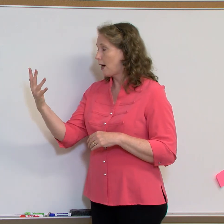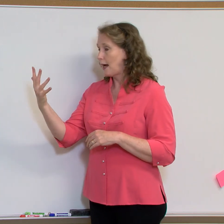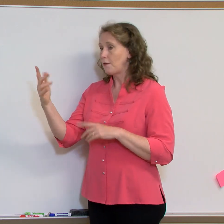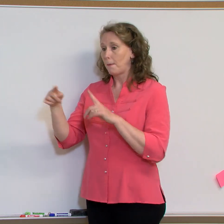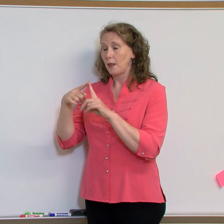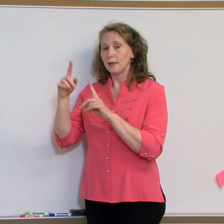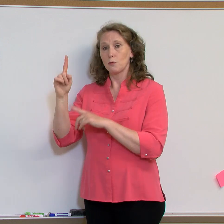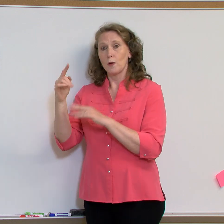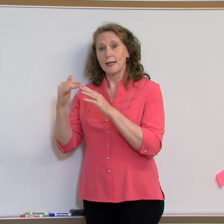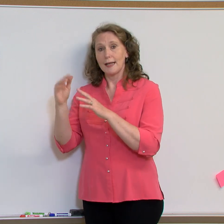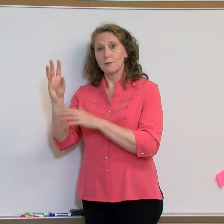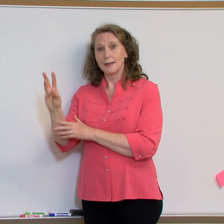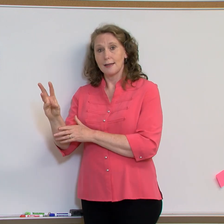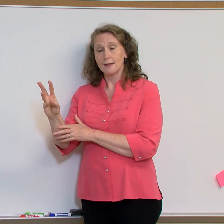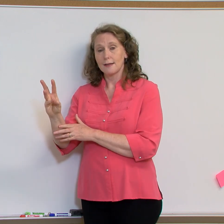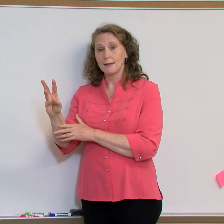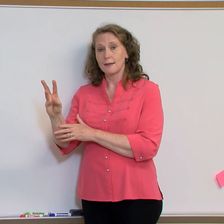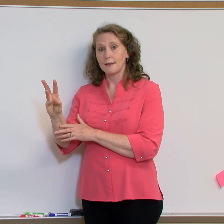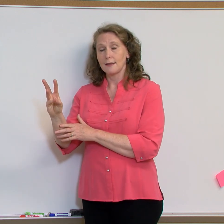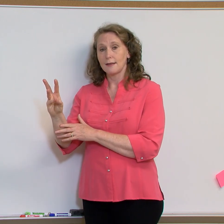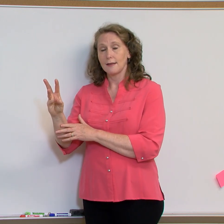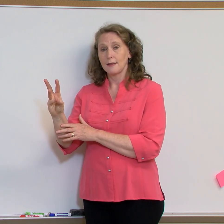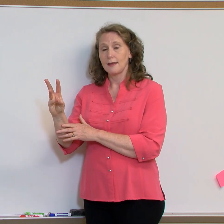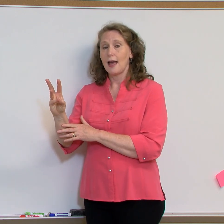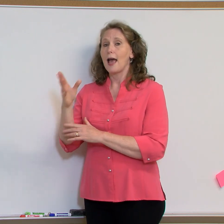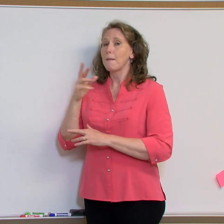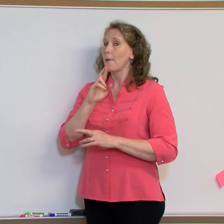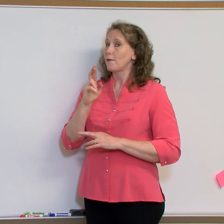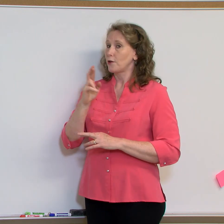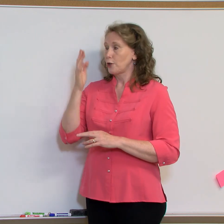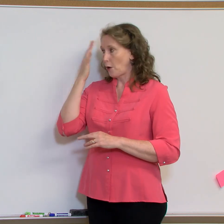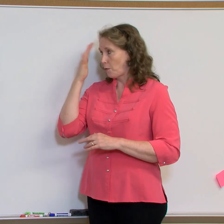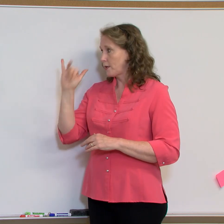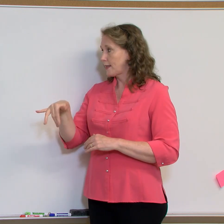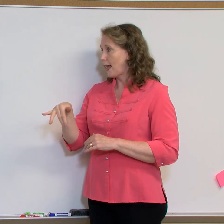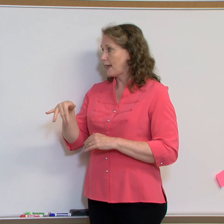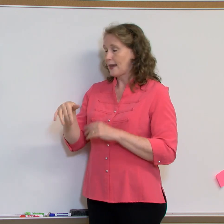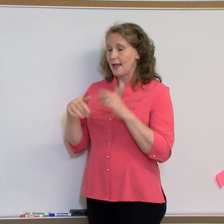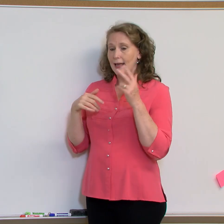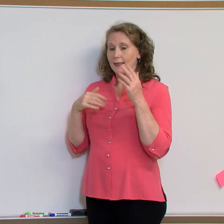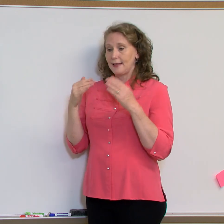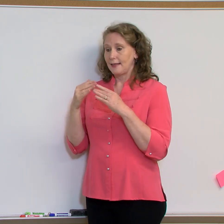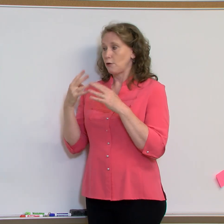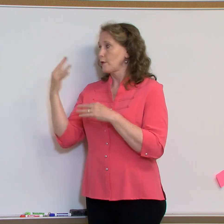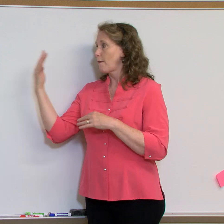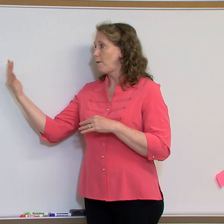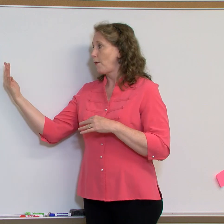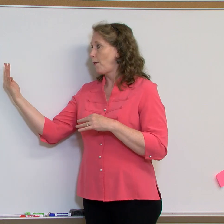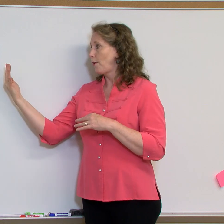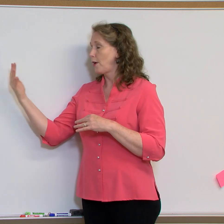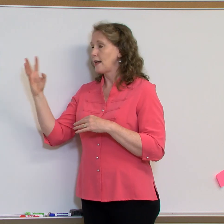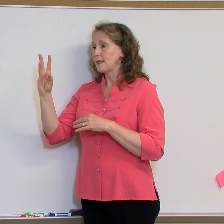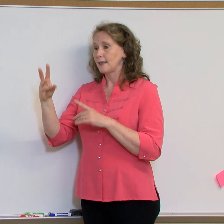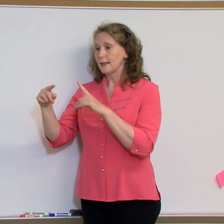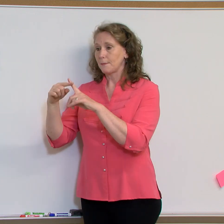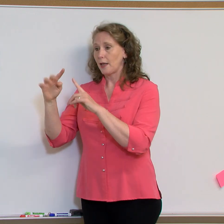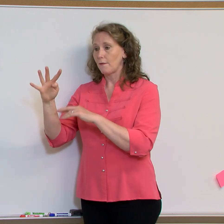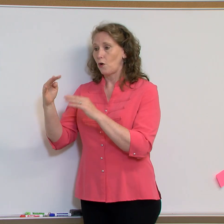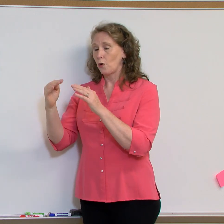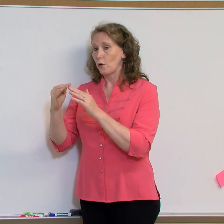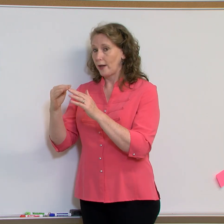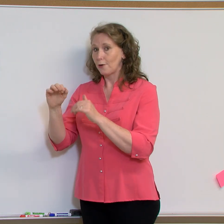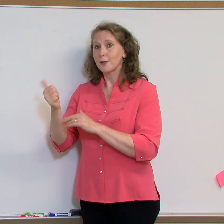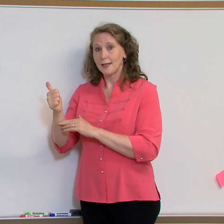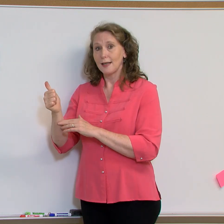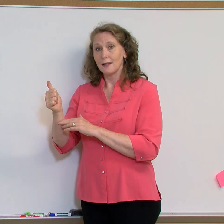and 1 is 6. And my best friend knows that this is 4. 6 and 4 are